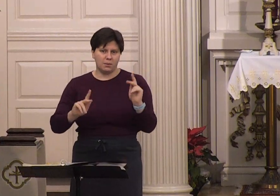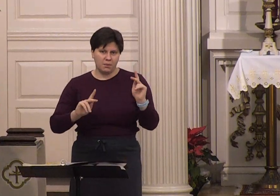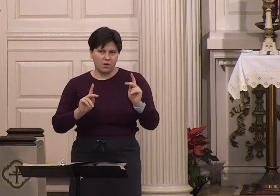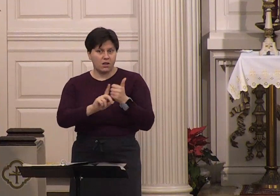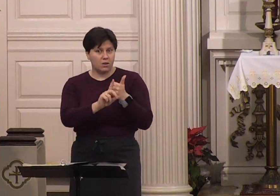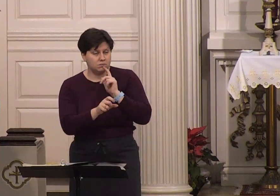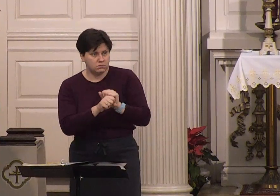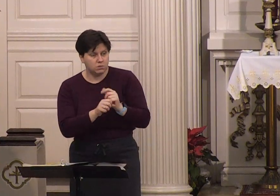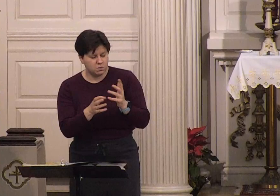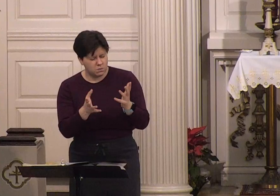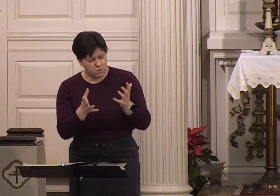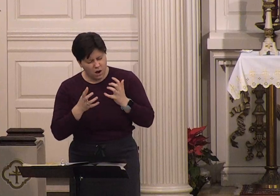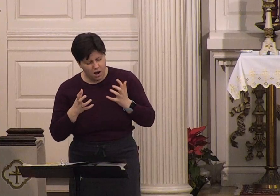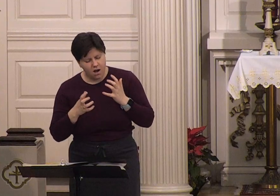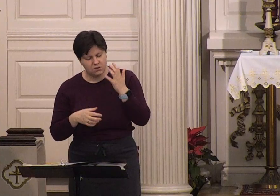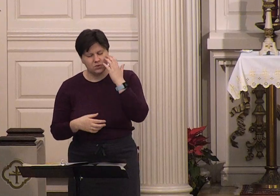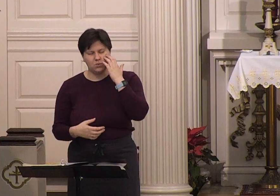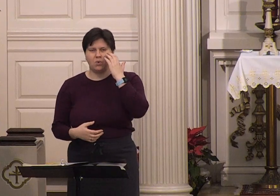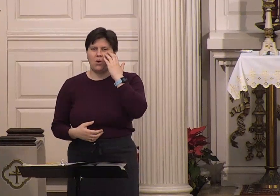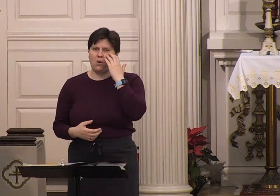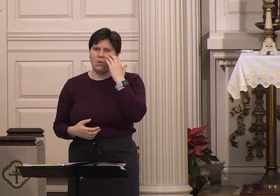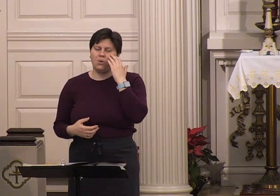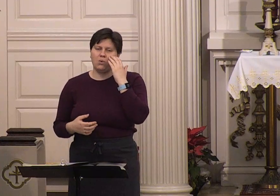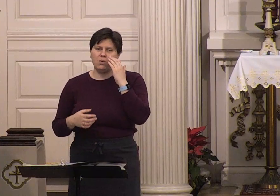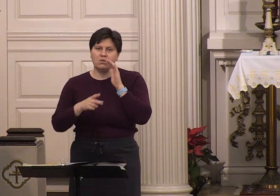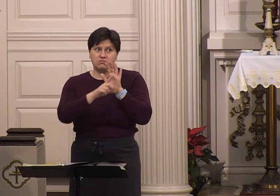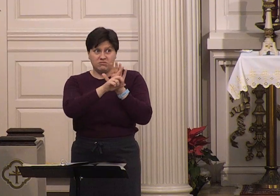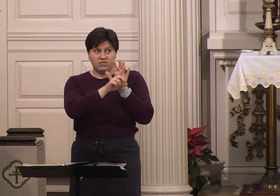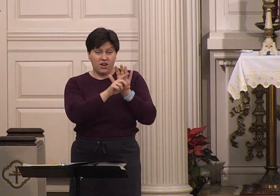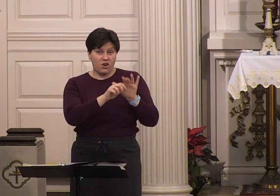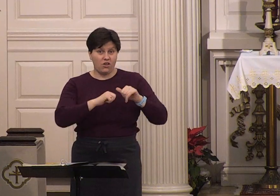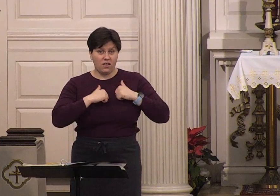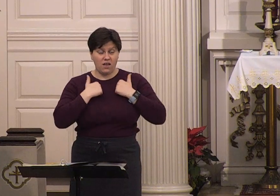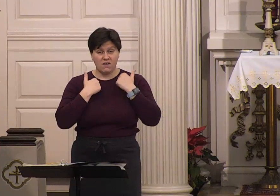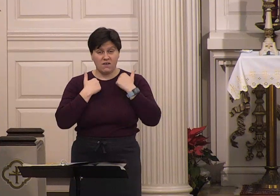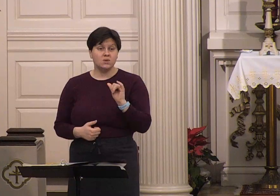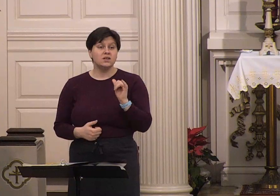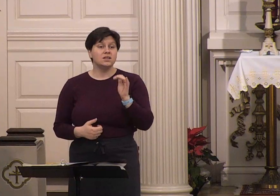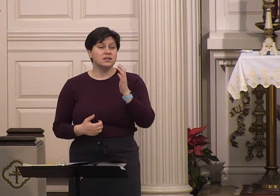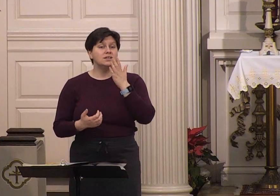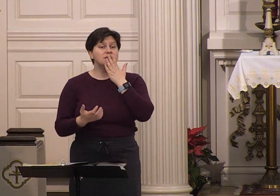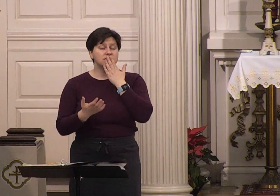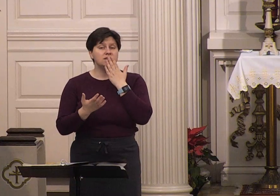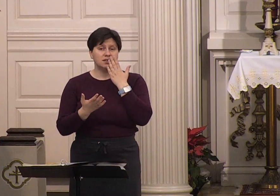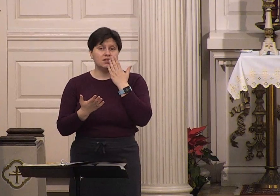really wants to know that their life too is good.